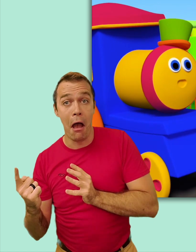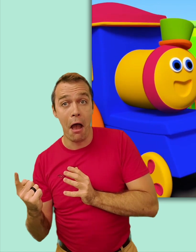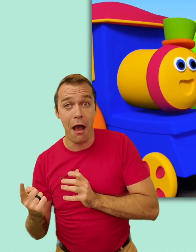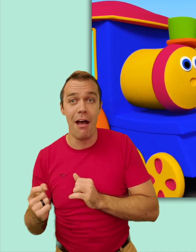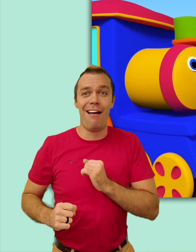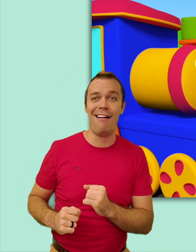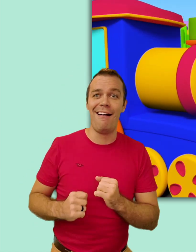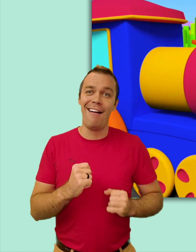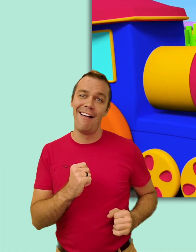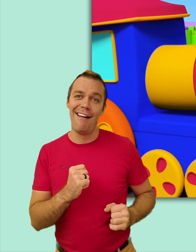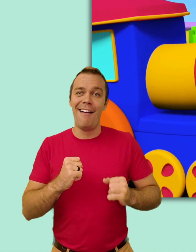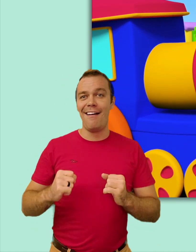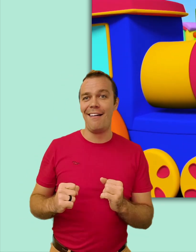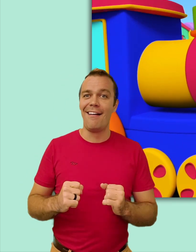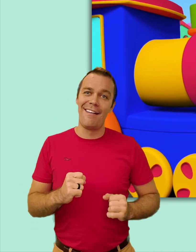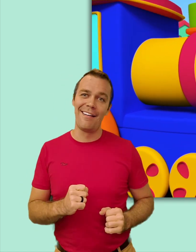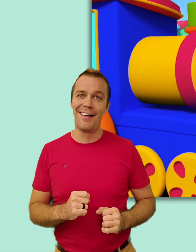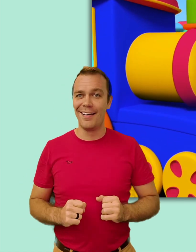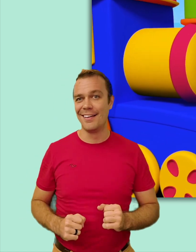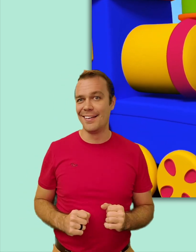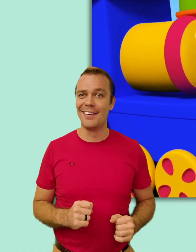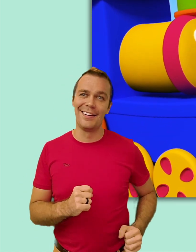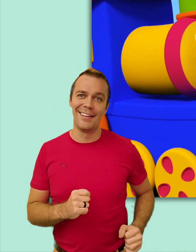hi-ho, hi-ho.